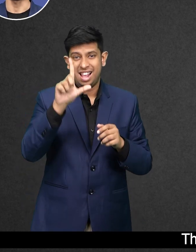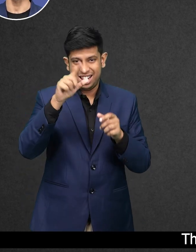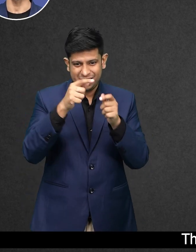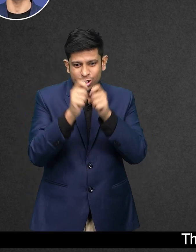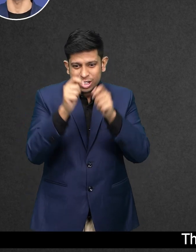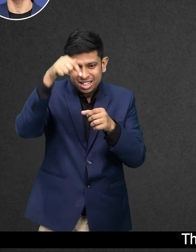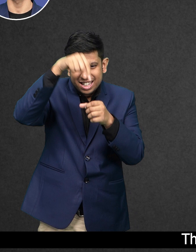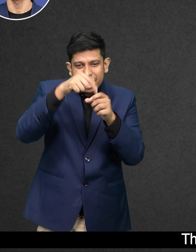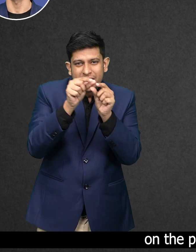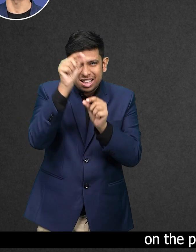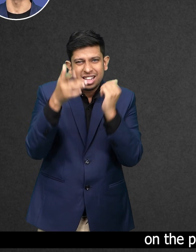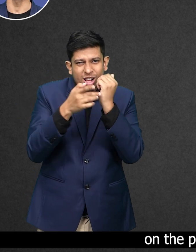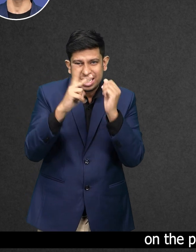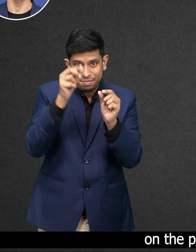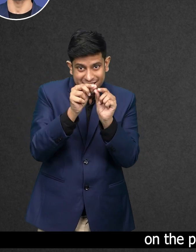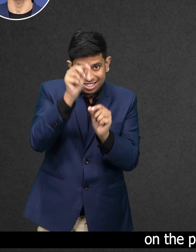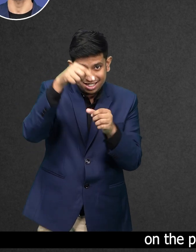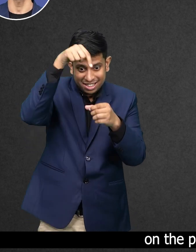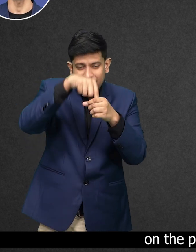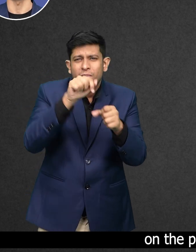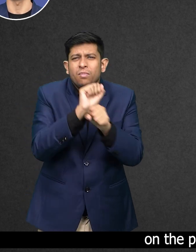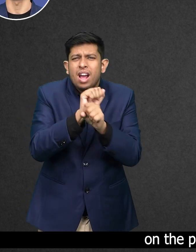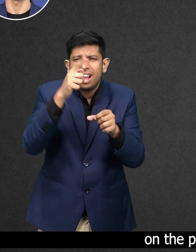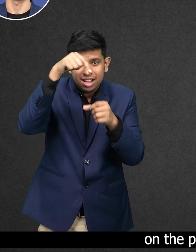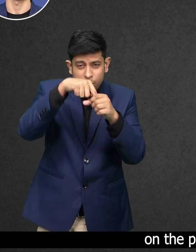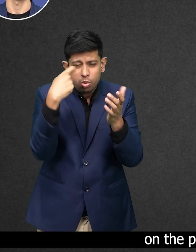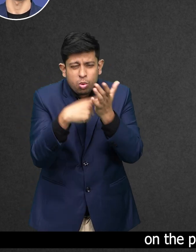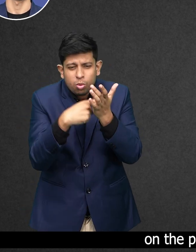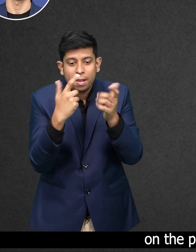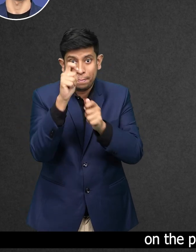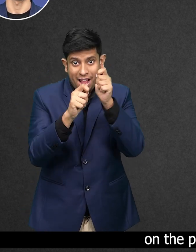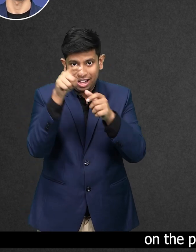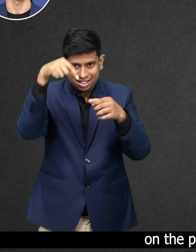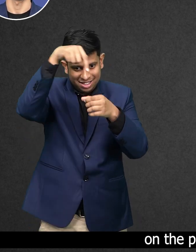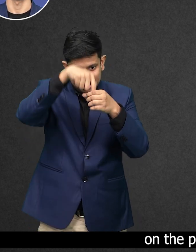The lactometer works on the principle of gravity of milk.